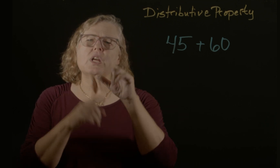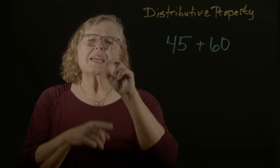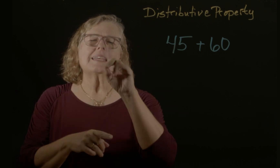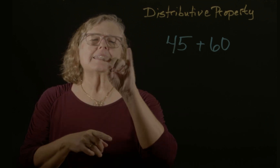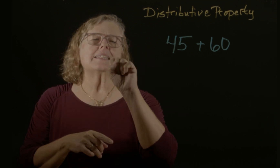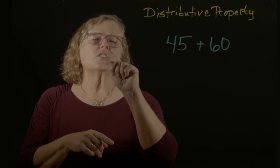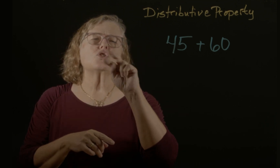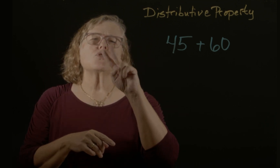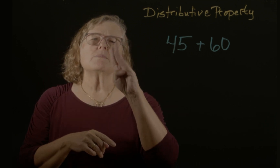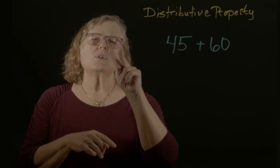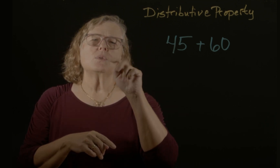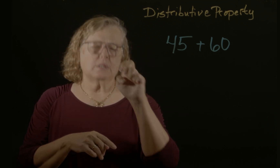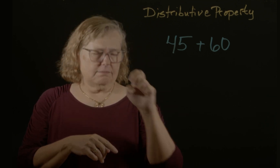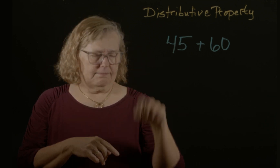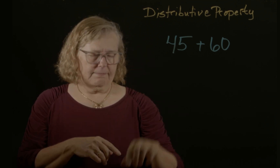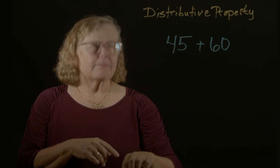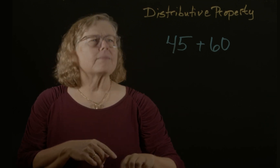When you see the word distributive,